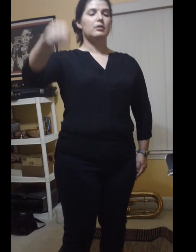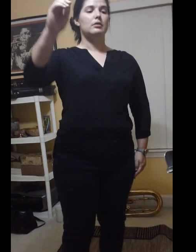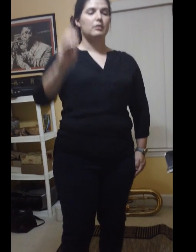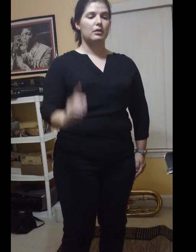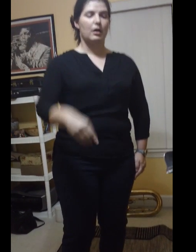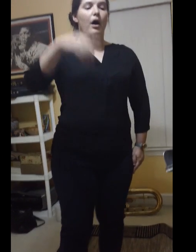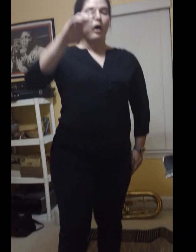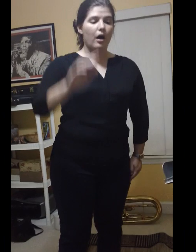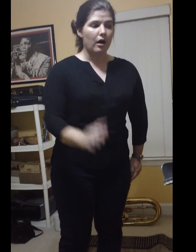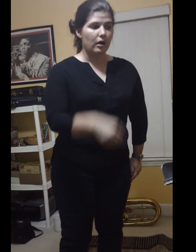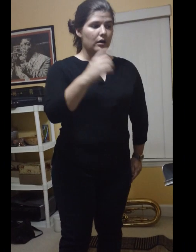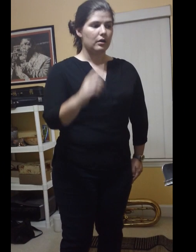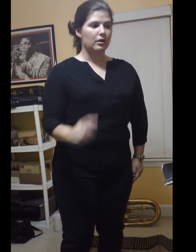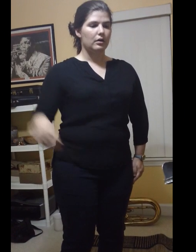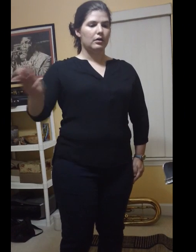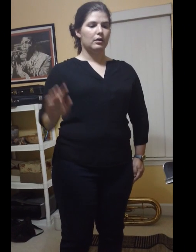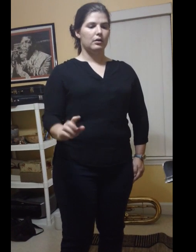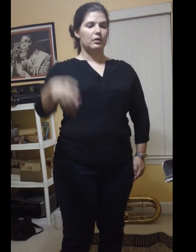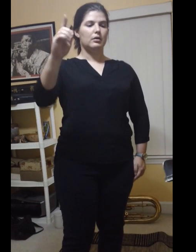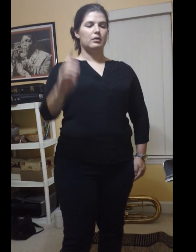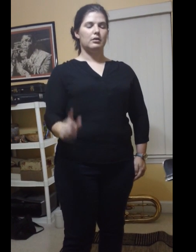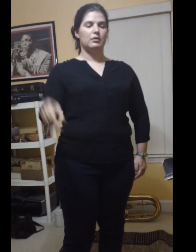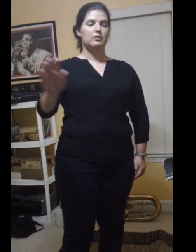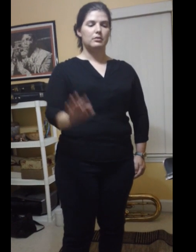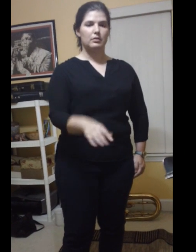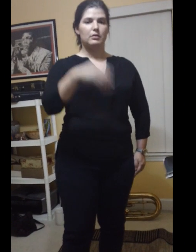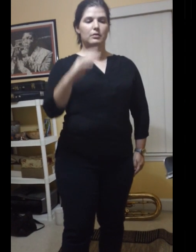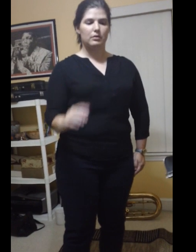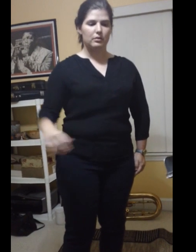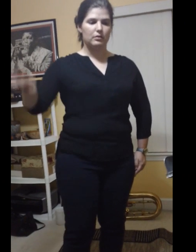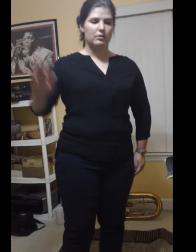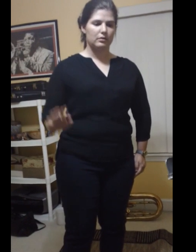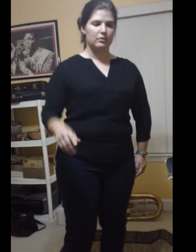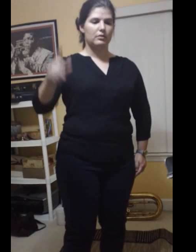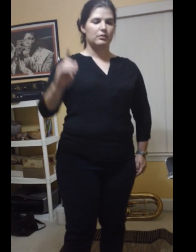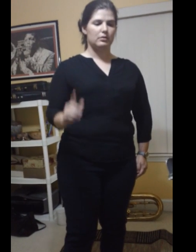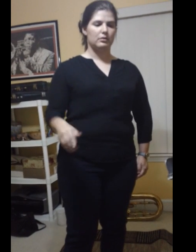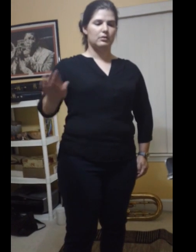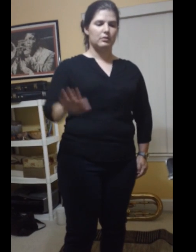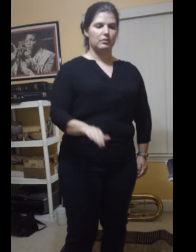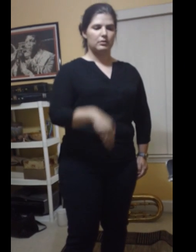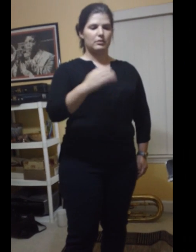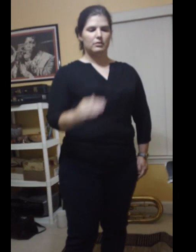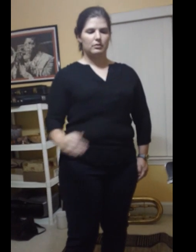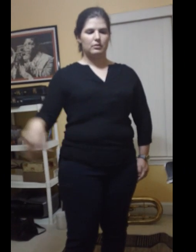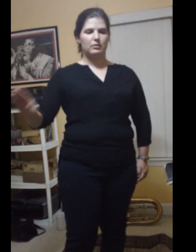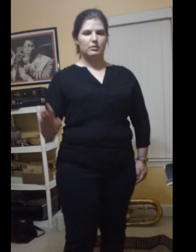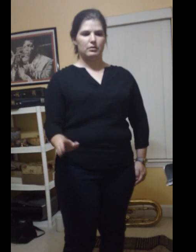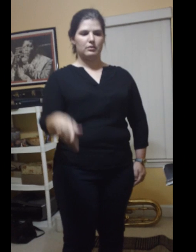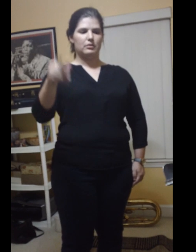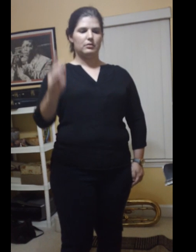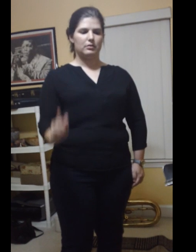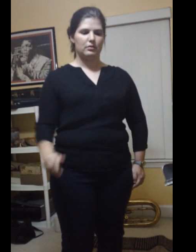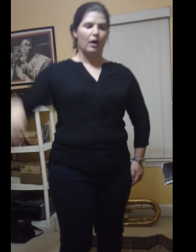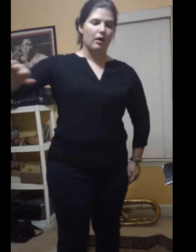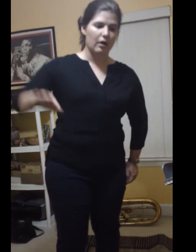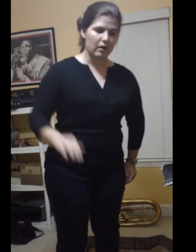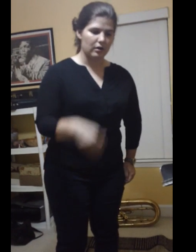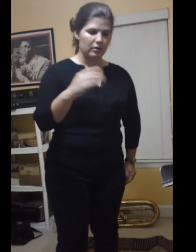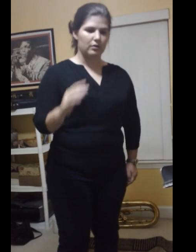Let every instrument be tuned for praise, Let